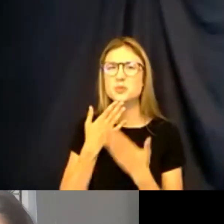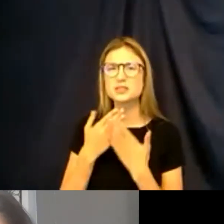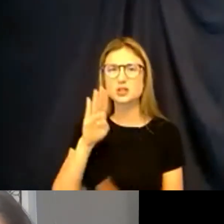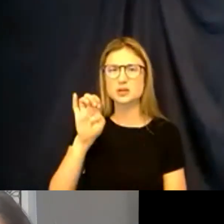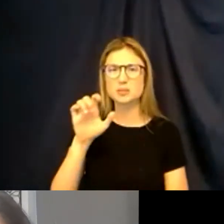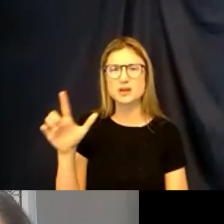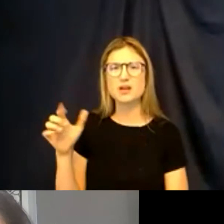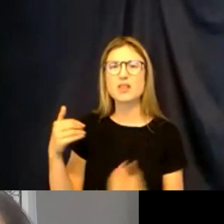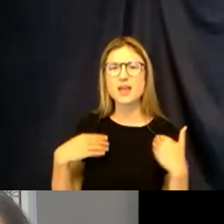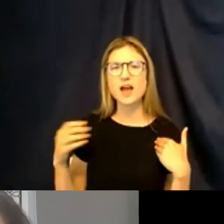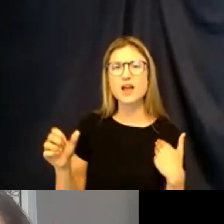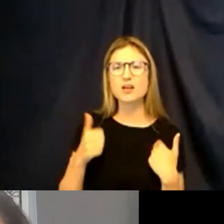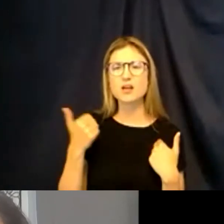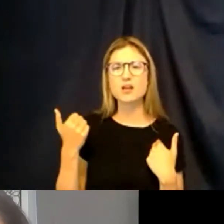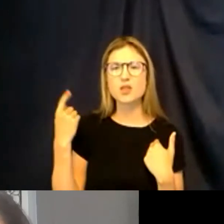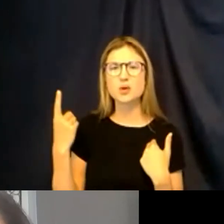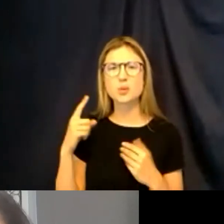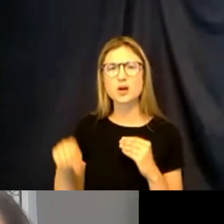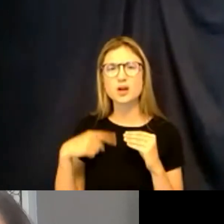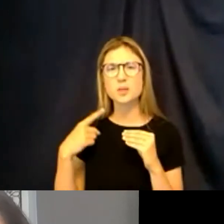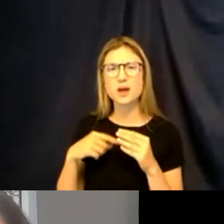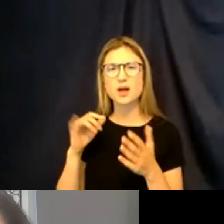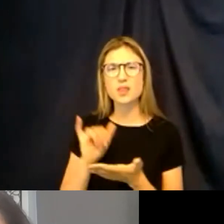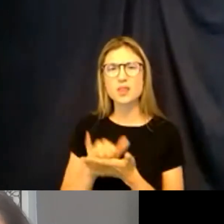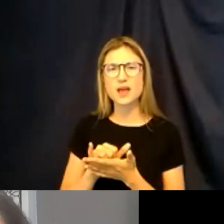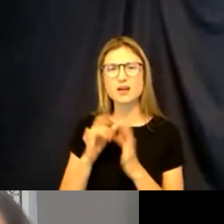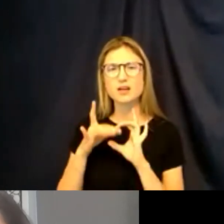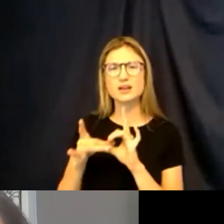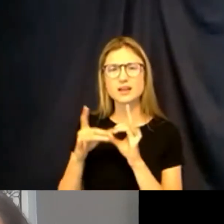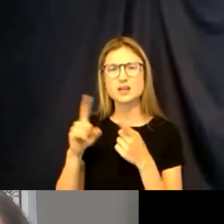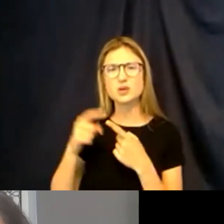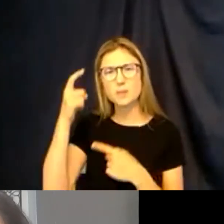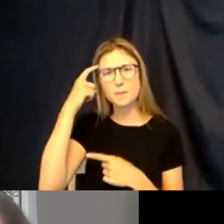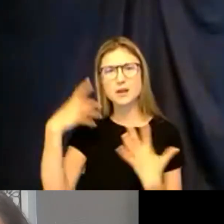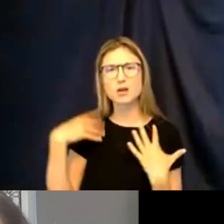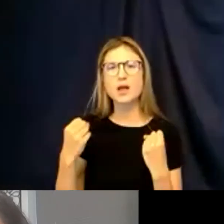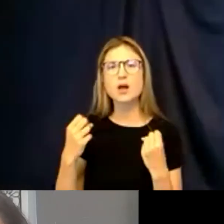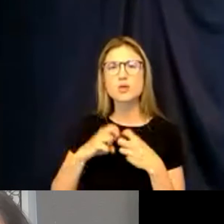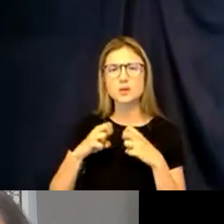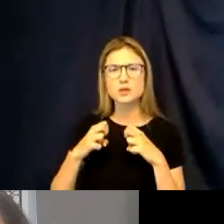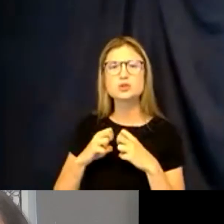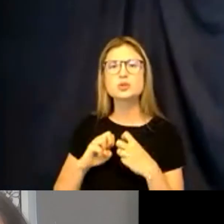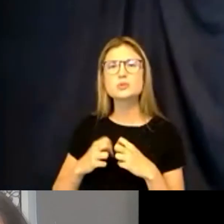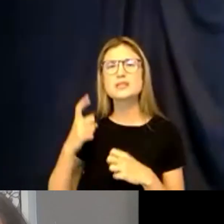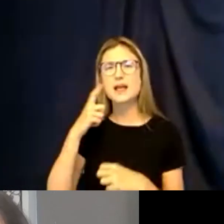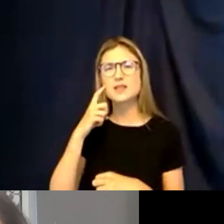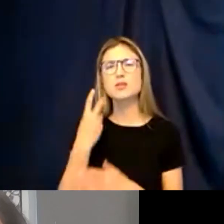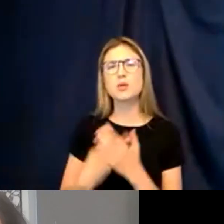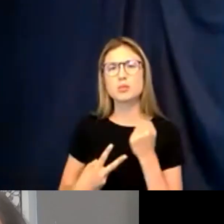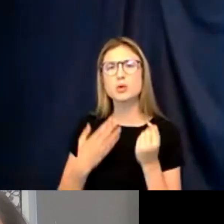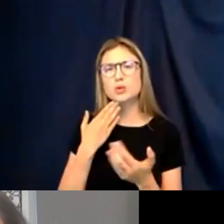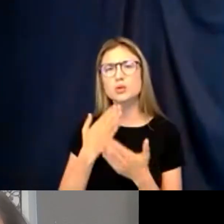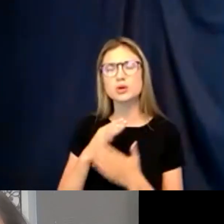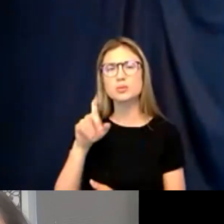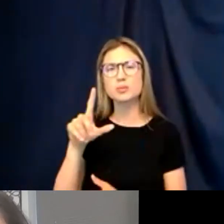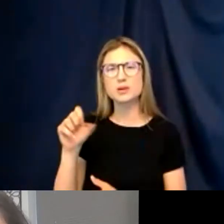one in regards to mental health issues as well. So I thought those were both really good. I can't find